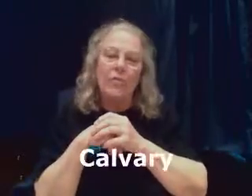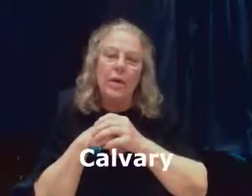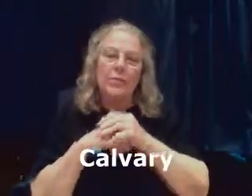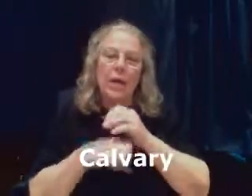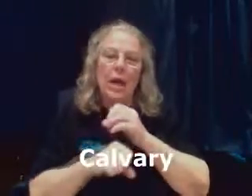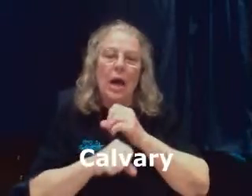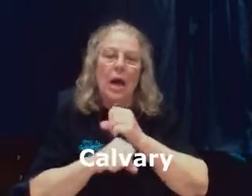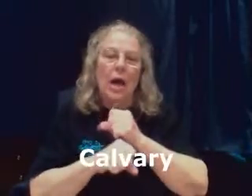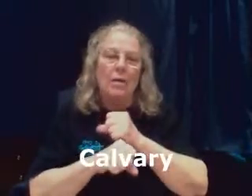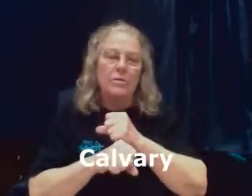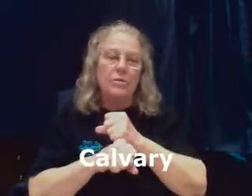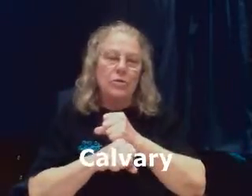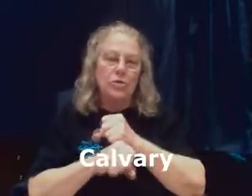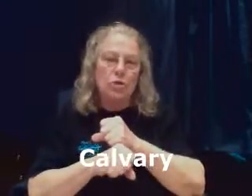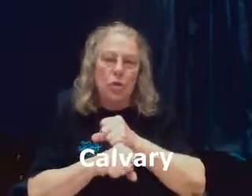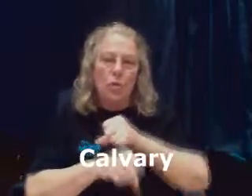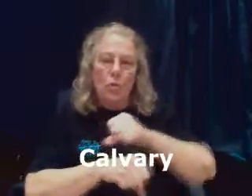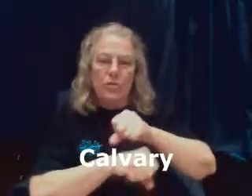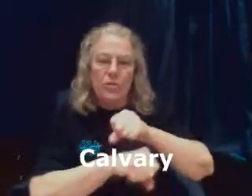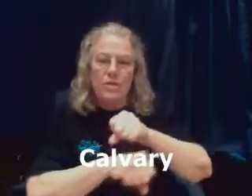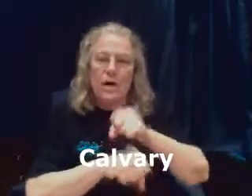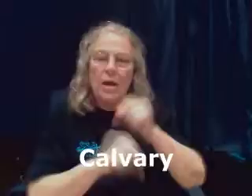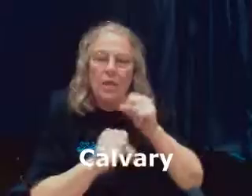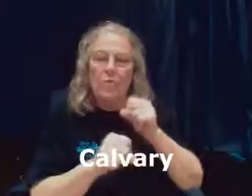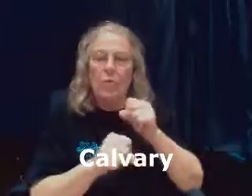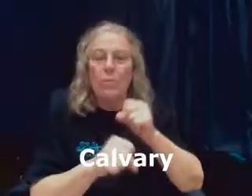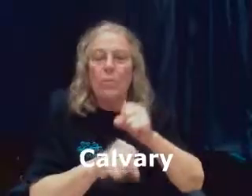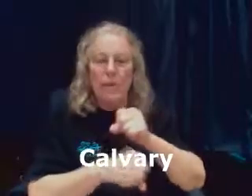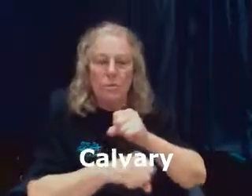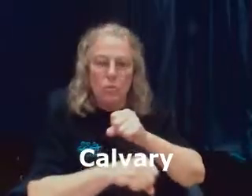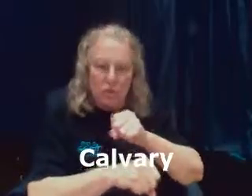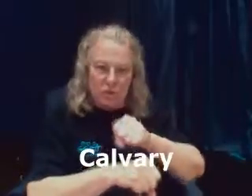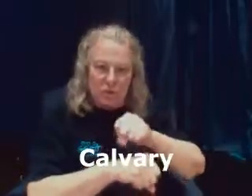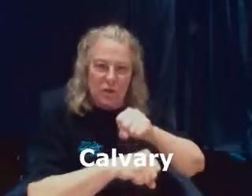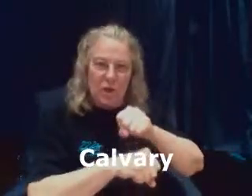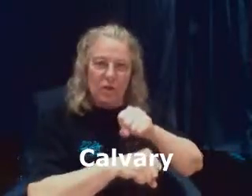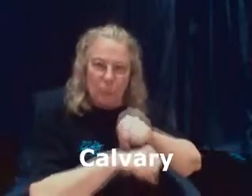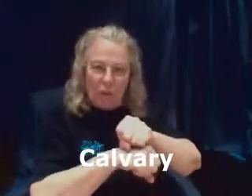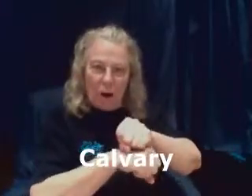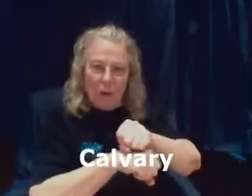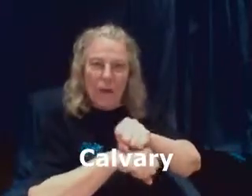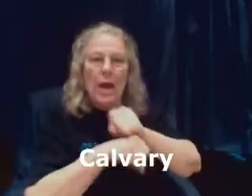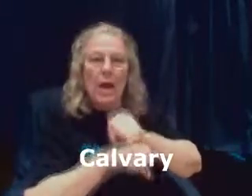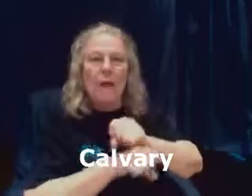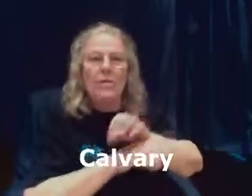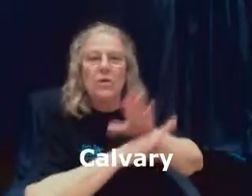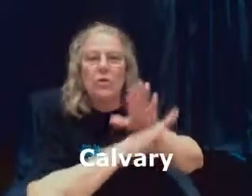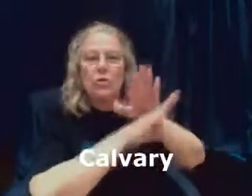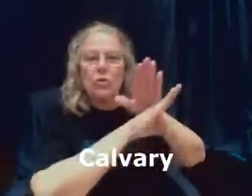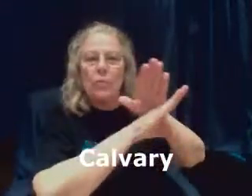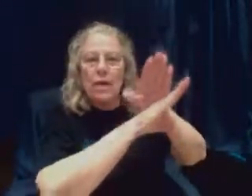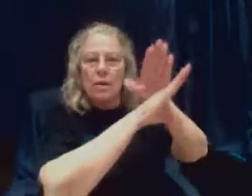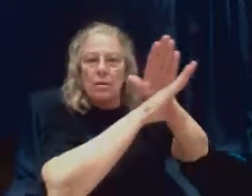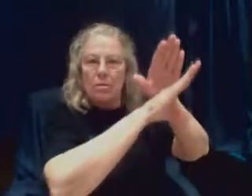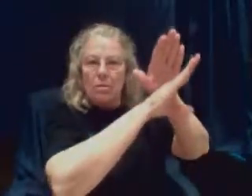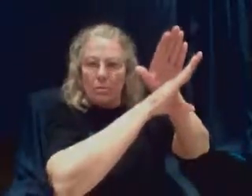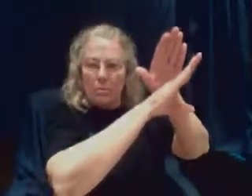Calvary, you start with the sign for mountain, which is a rock, and then you make